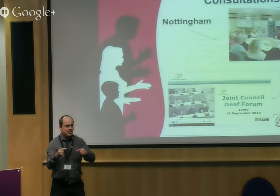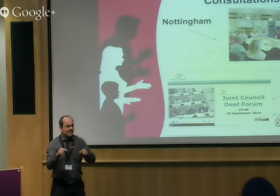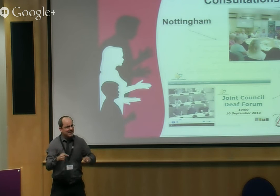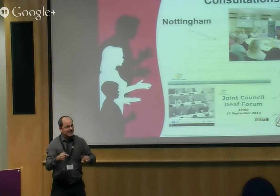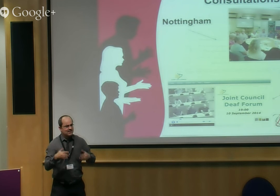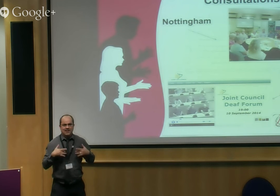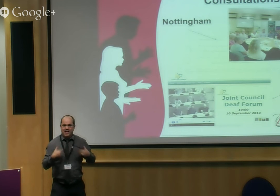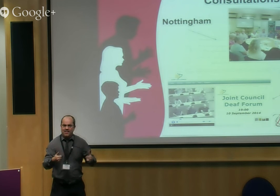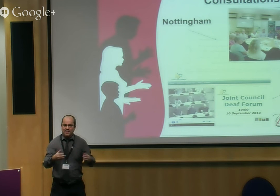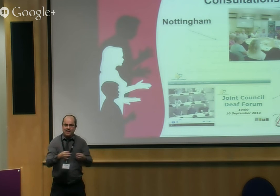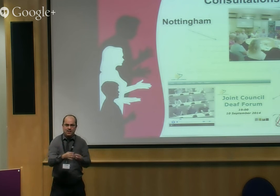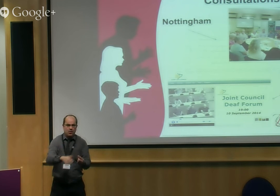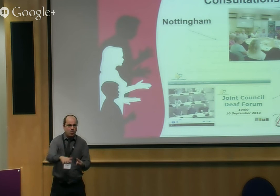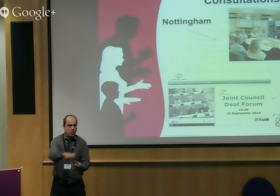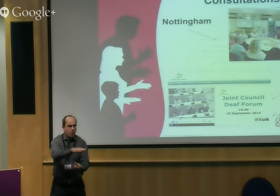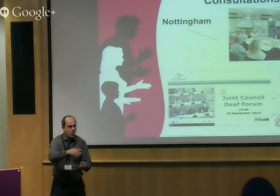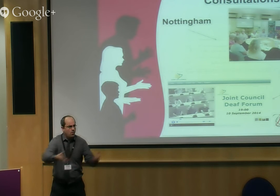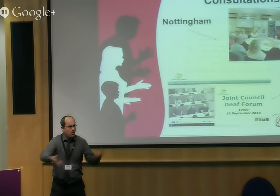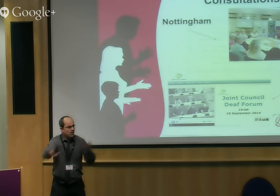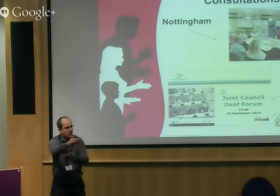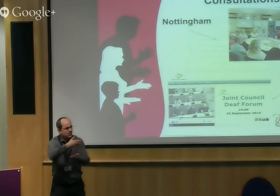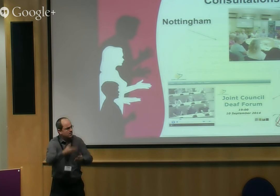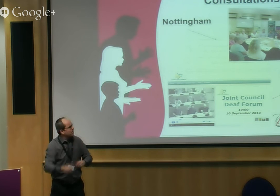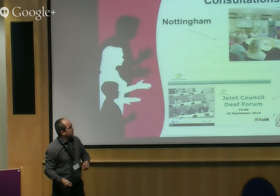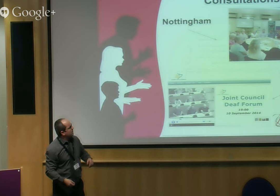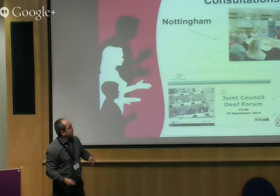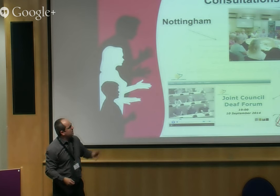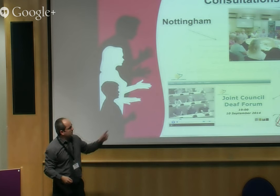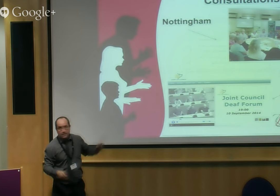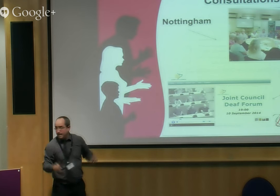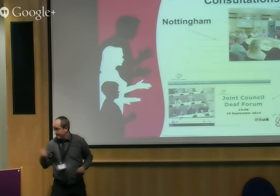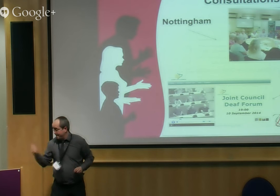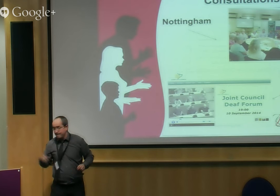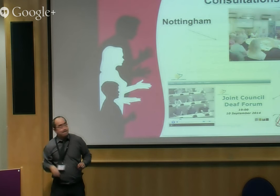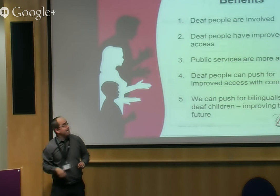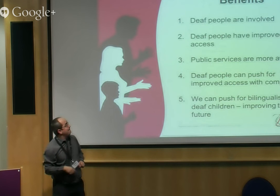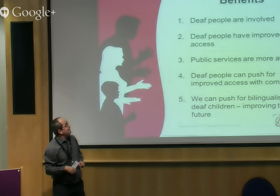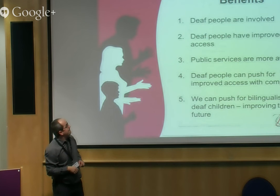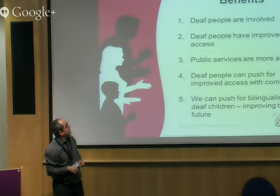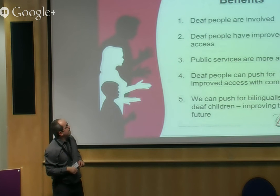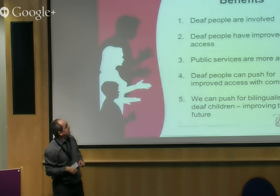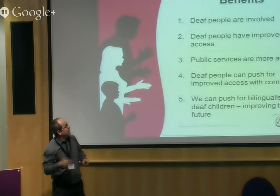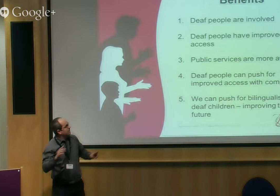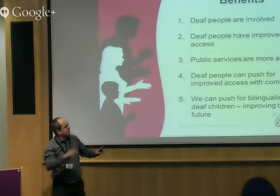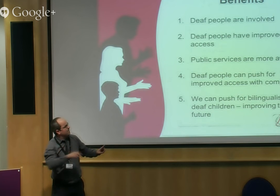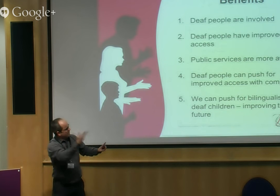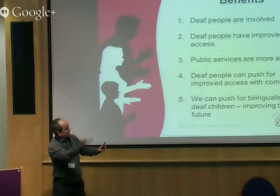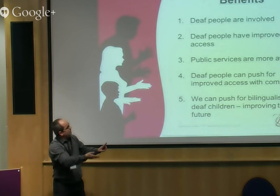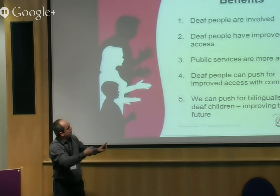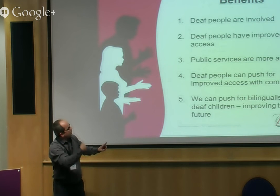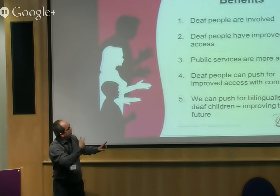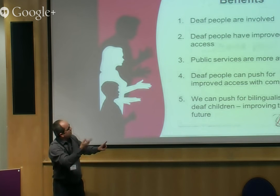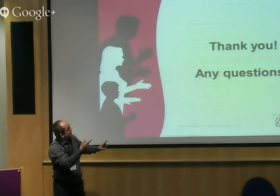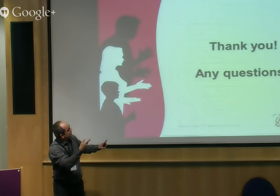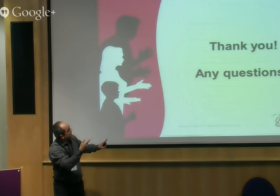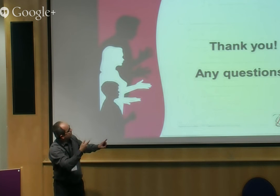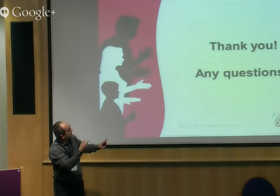able to express their views and to have an open, equal debate with the councillors in the chamber. And we move on to the next